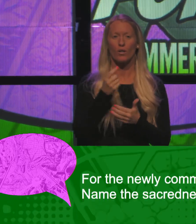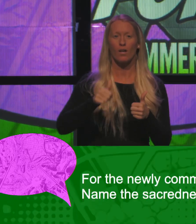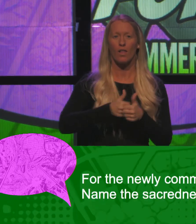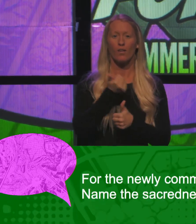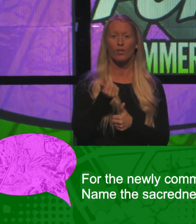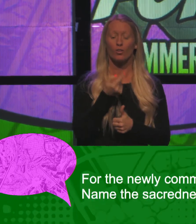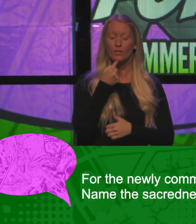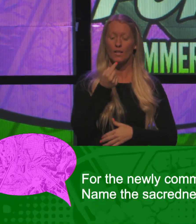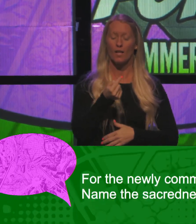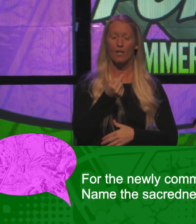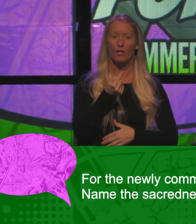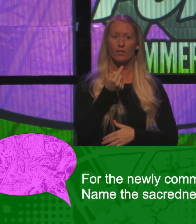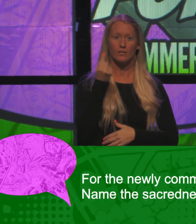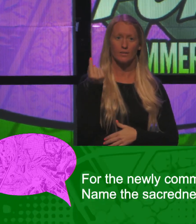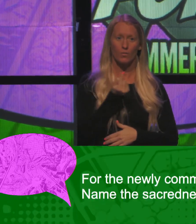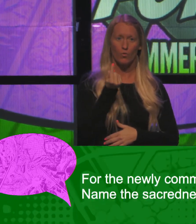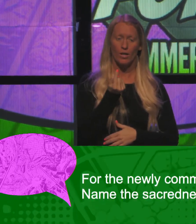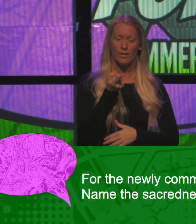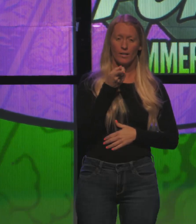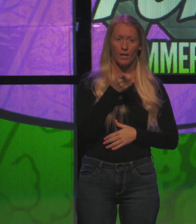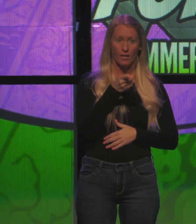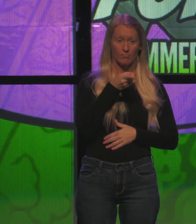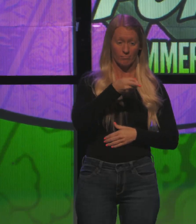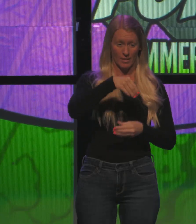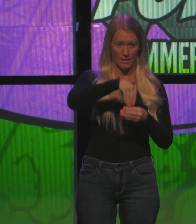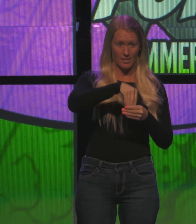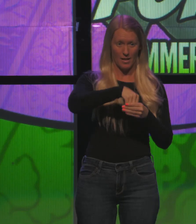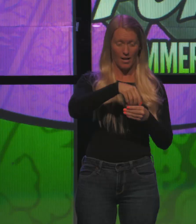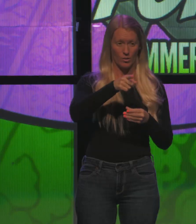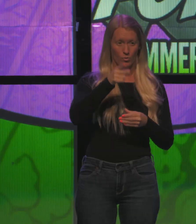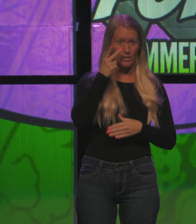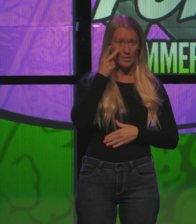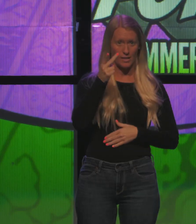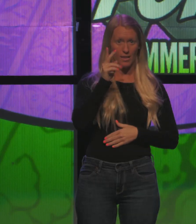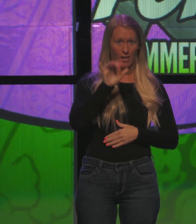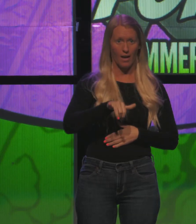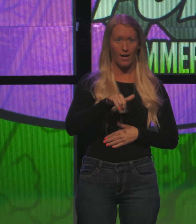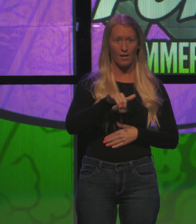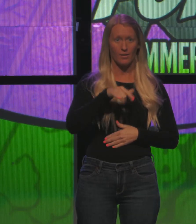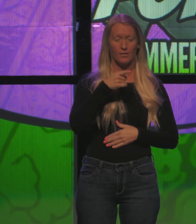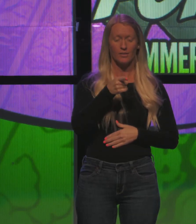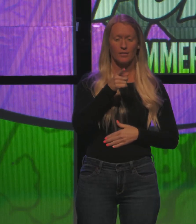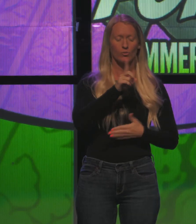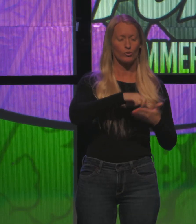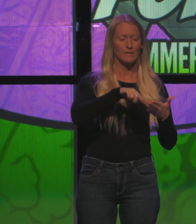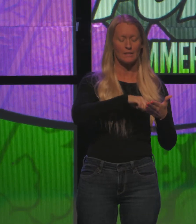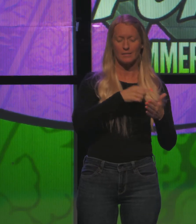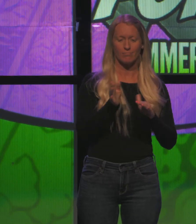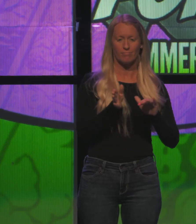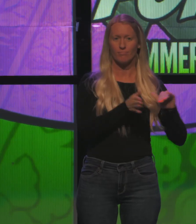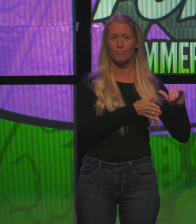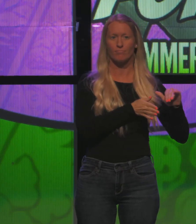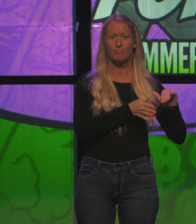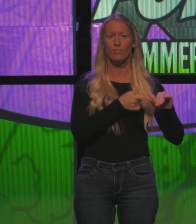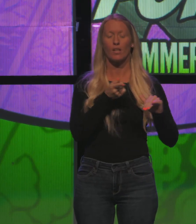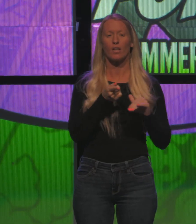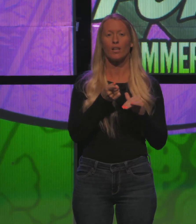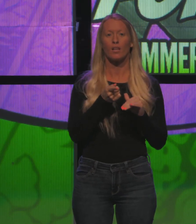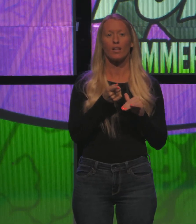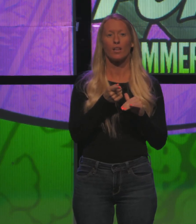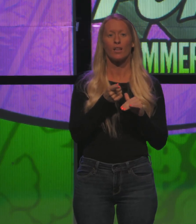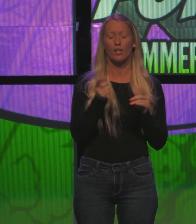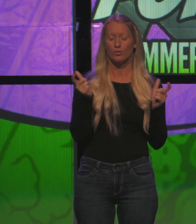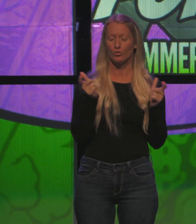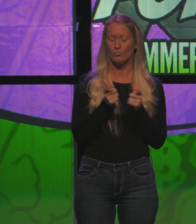in them, to speak that truth instead of critique, to have small words. These small words, I like to call it like holy